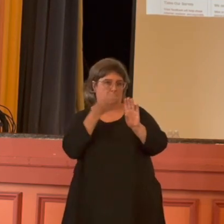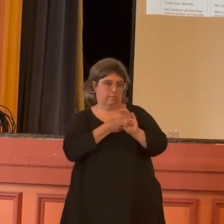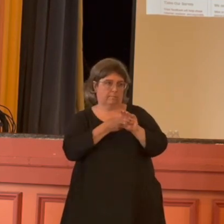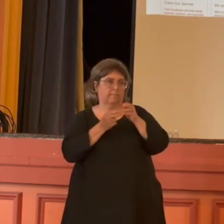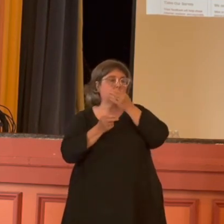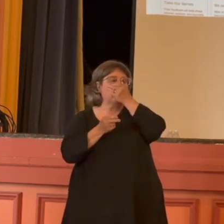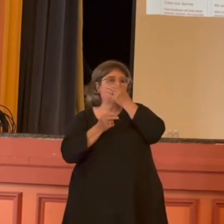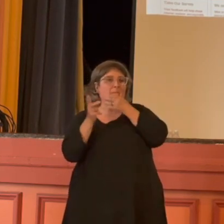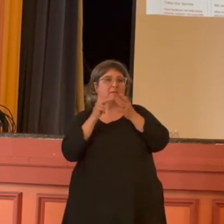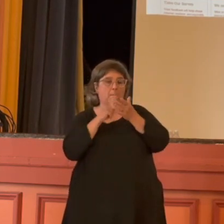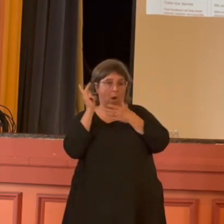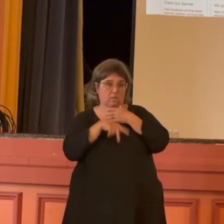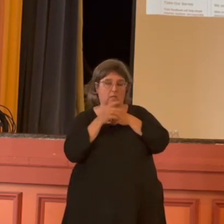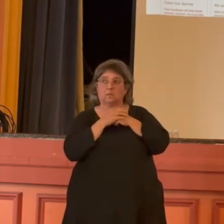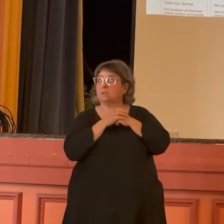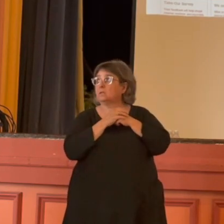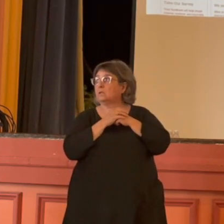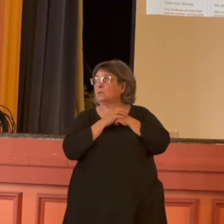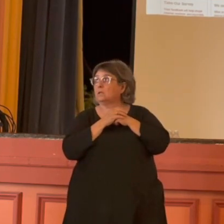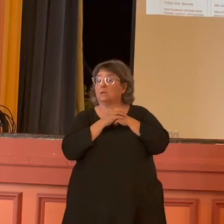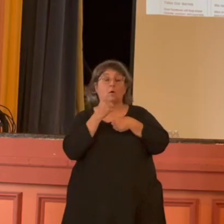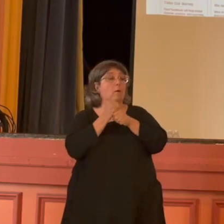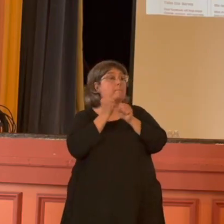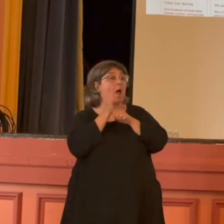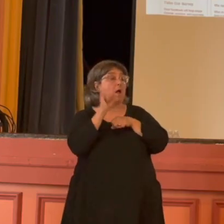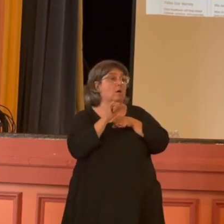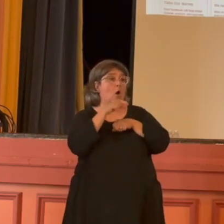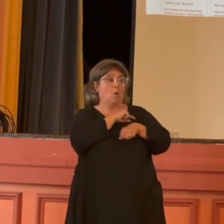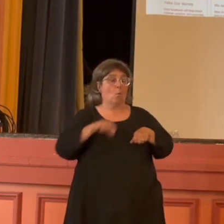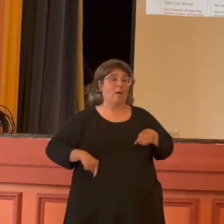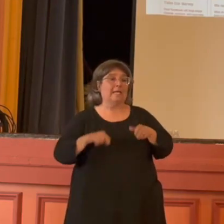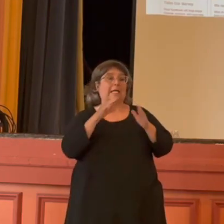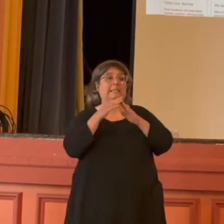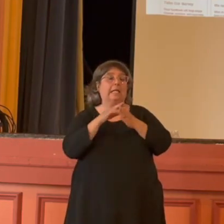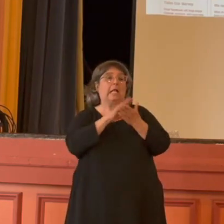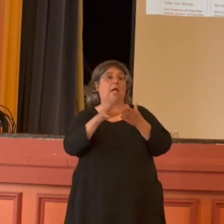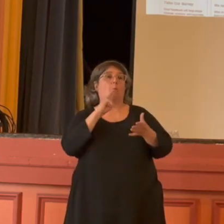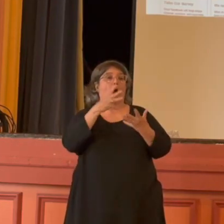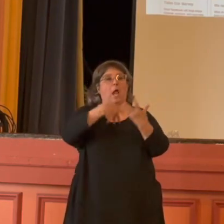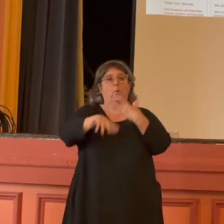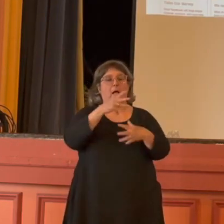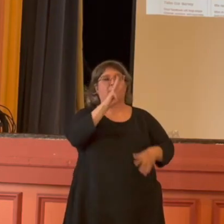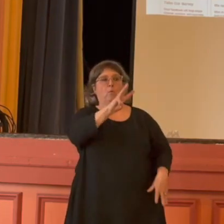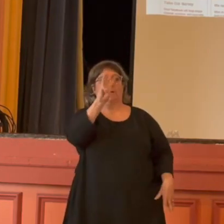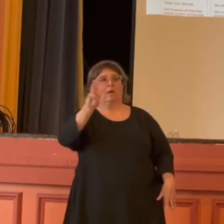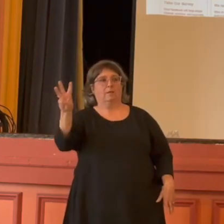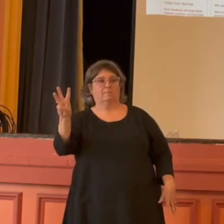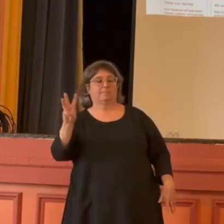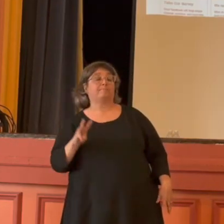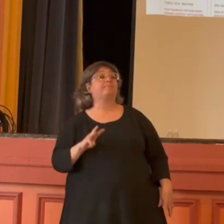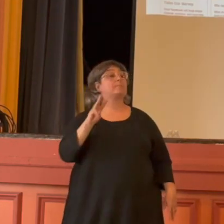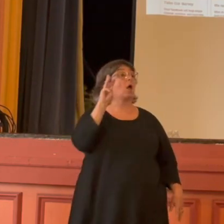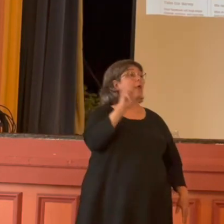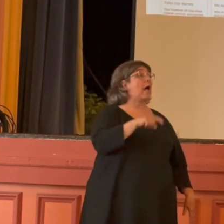participate in this project, which is we created the Queen City Clean Waters Interactive website. And what